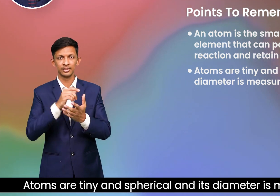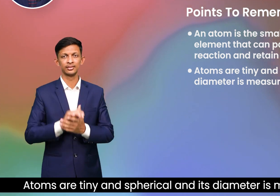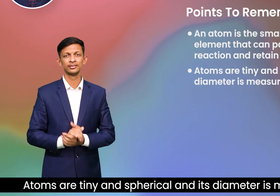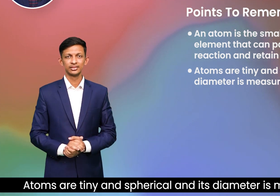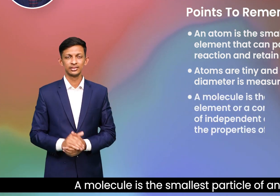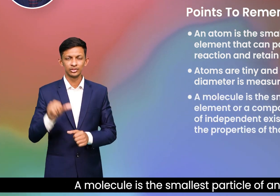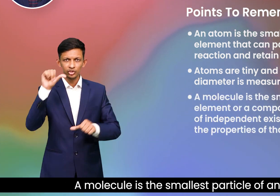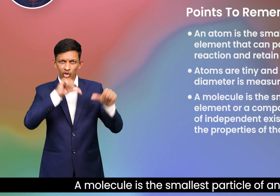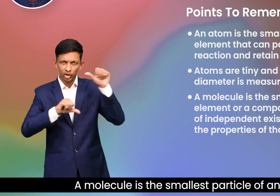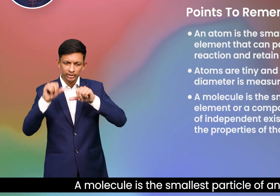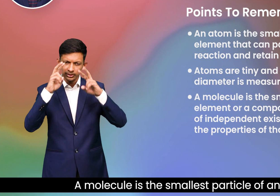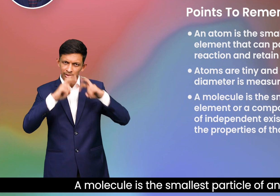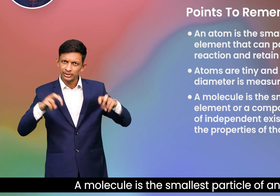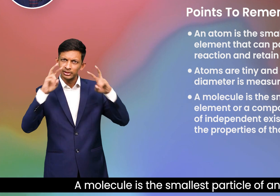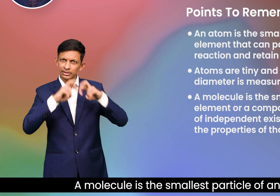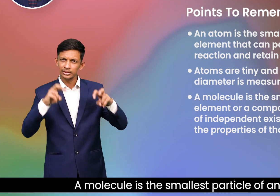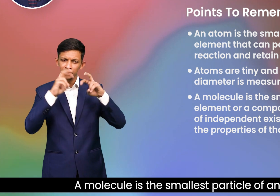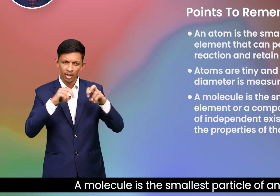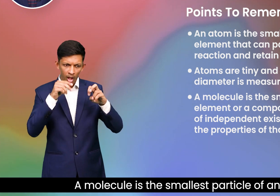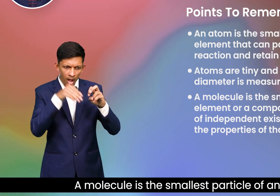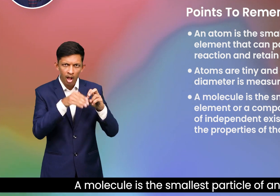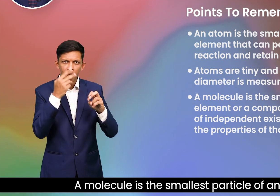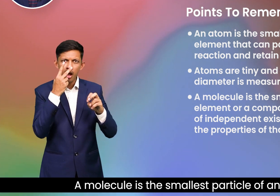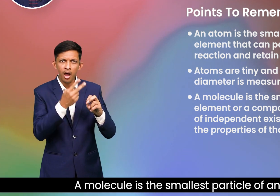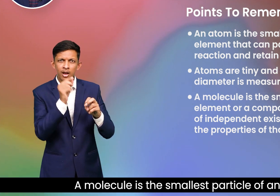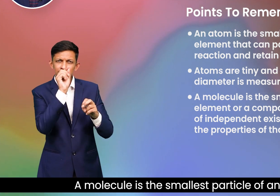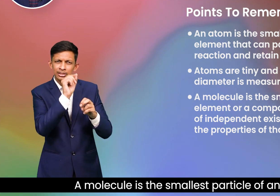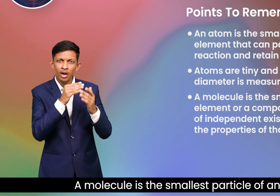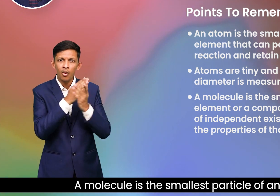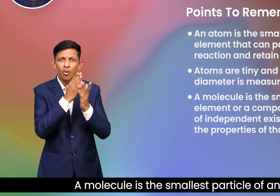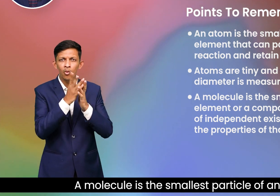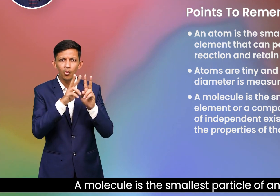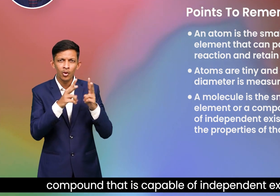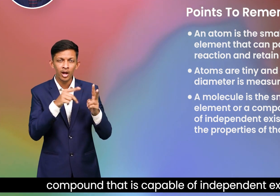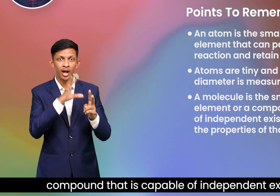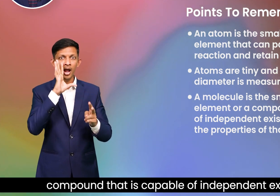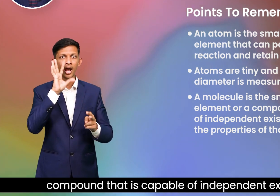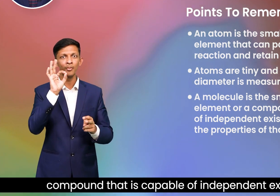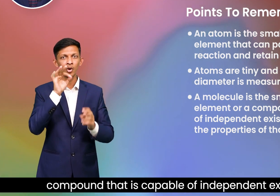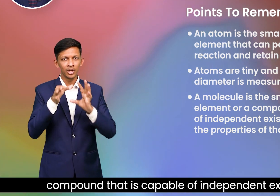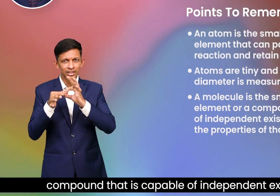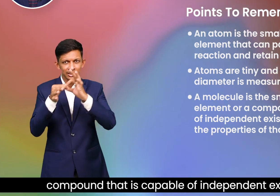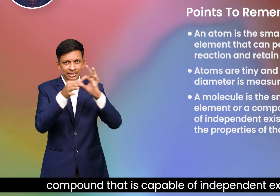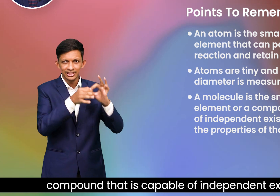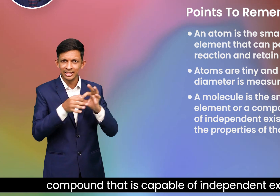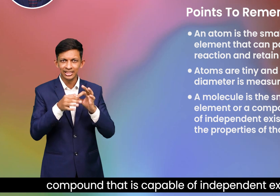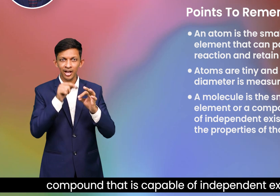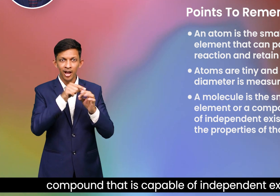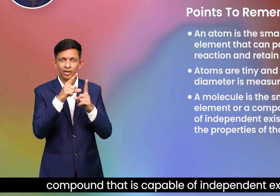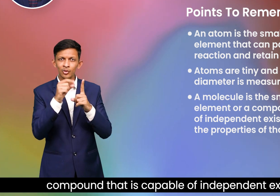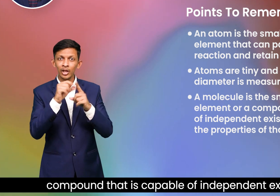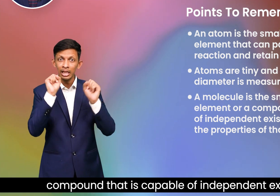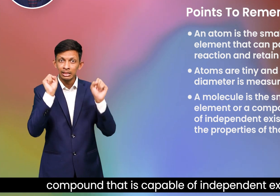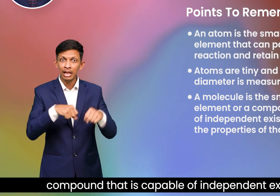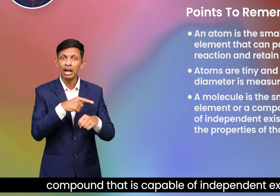A molecule is the smallest particle of an element or a compound that is capable